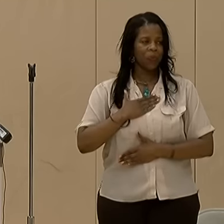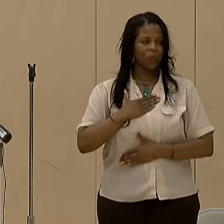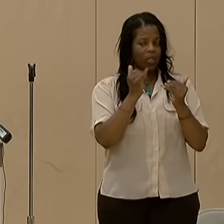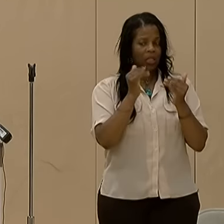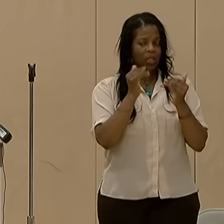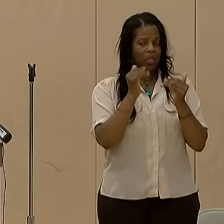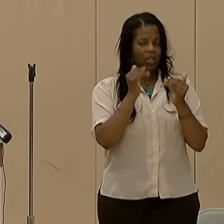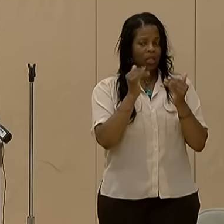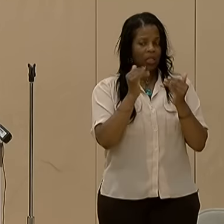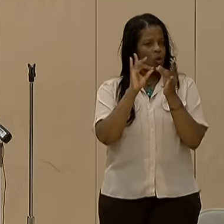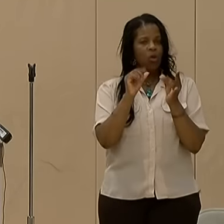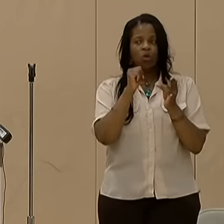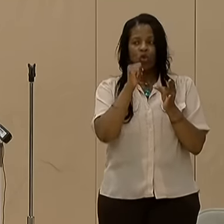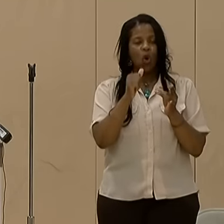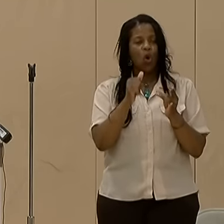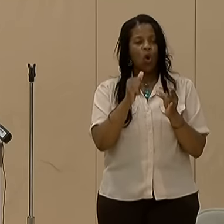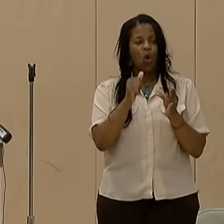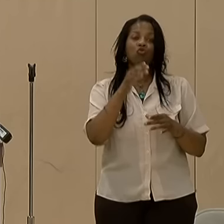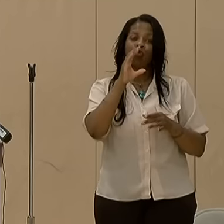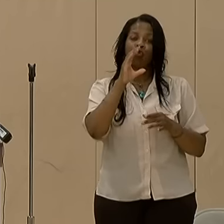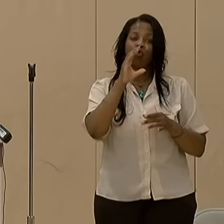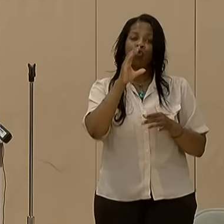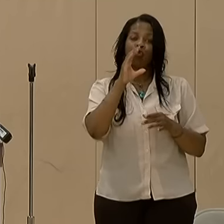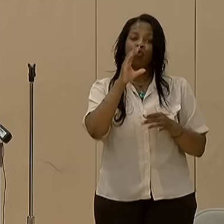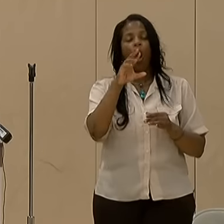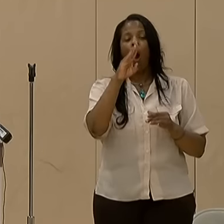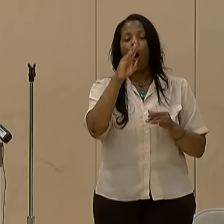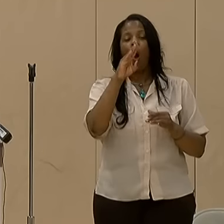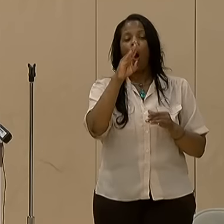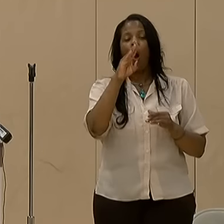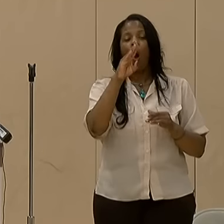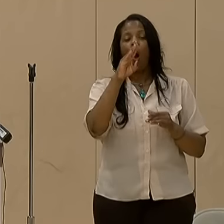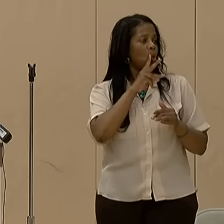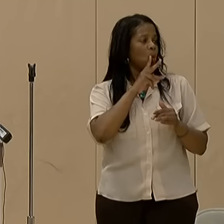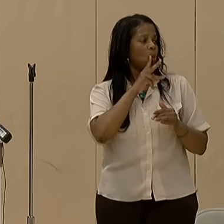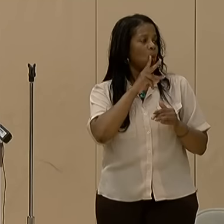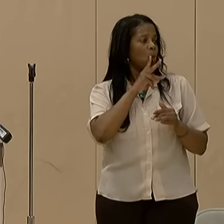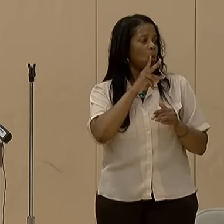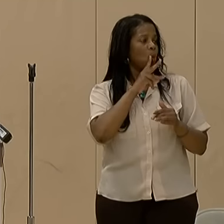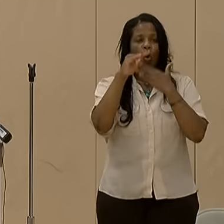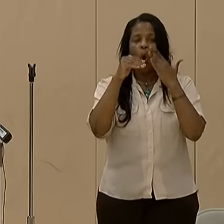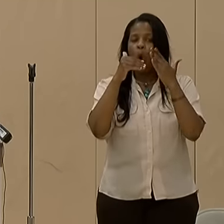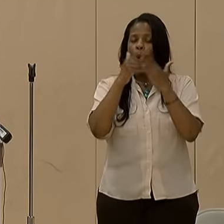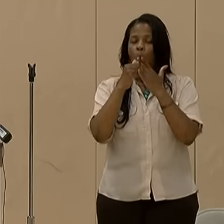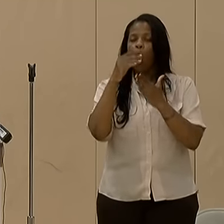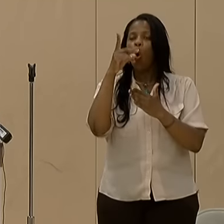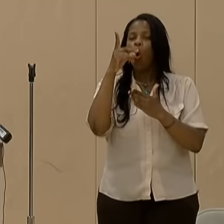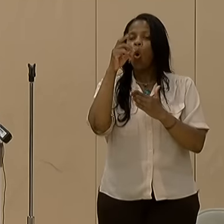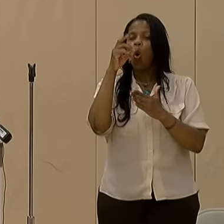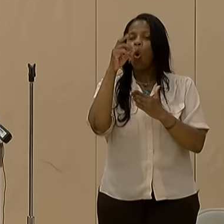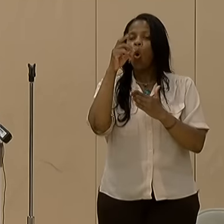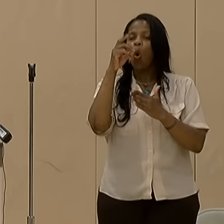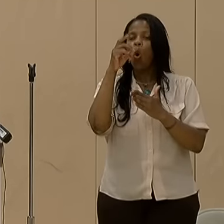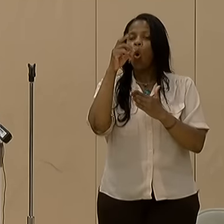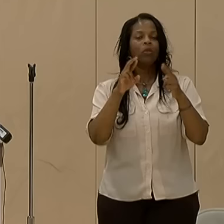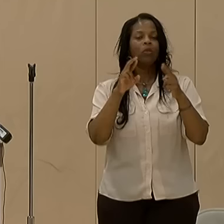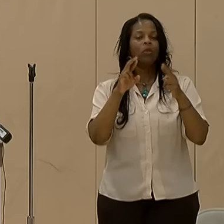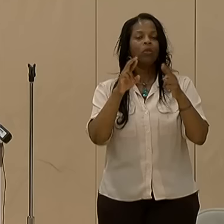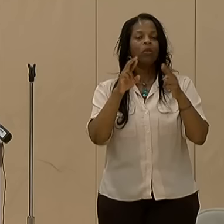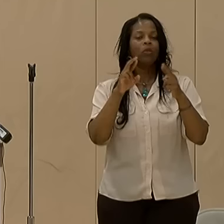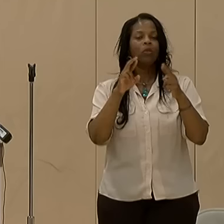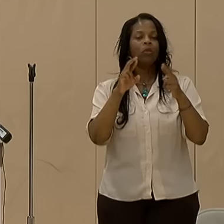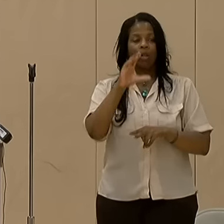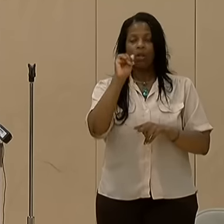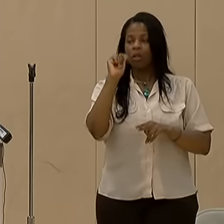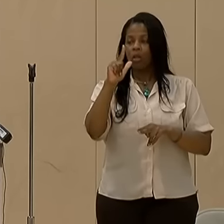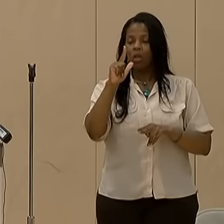notice of either do not drink or boil water notice is for the entire Kern River Valley. So Cal Water